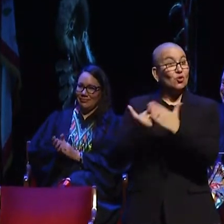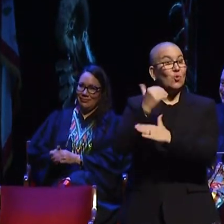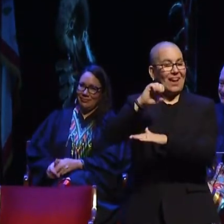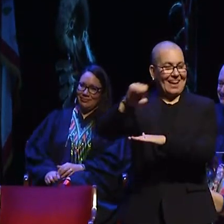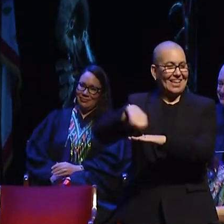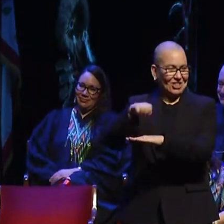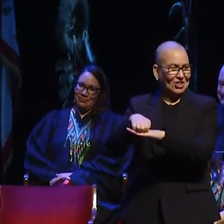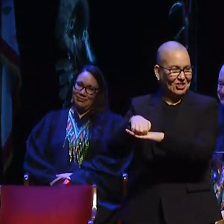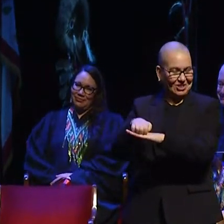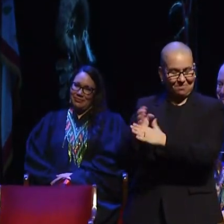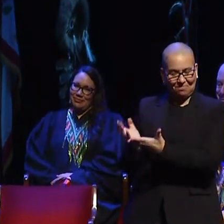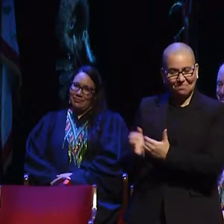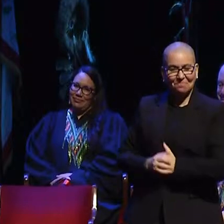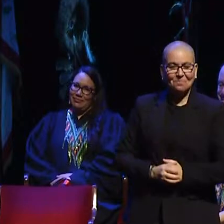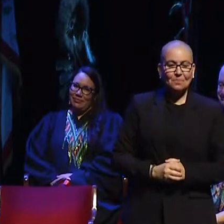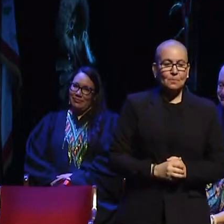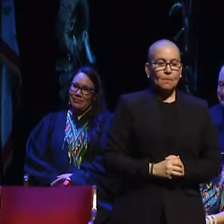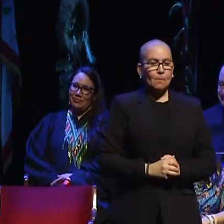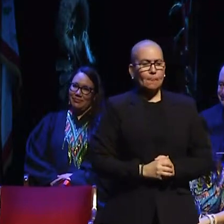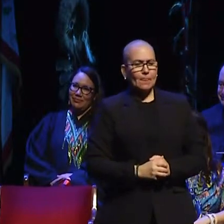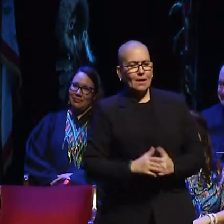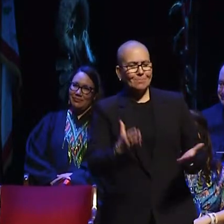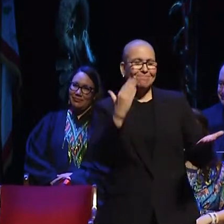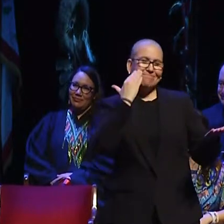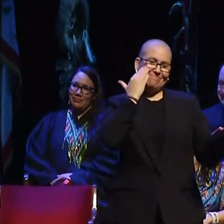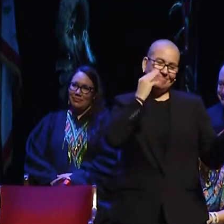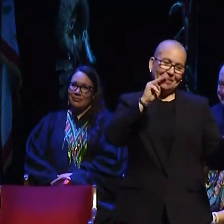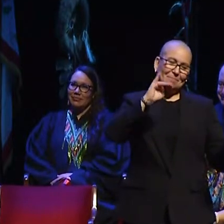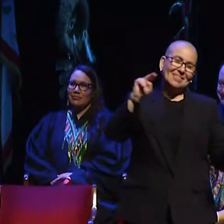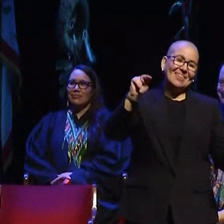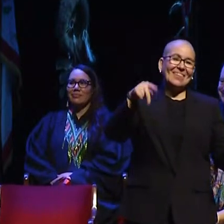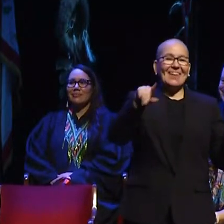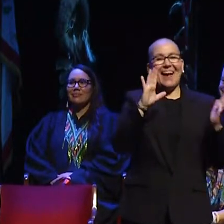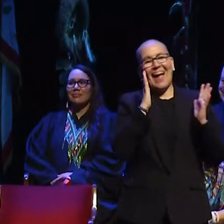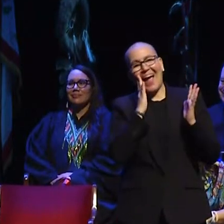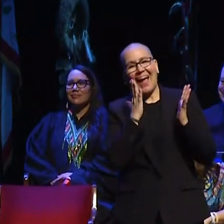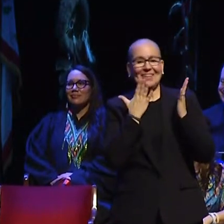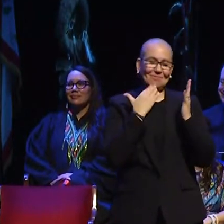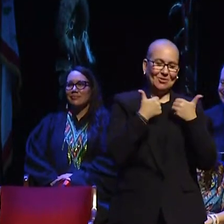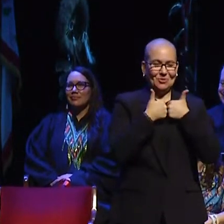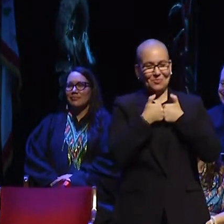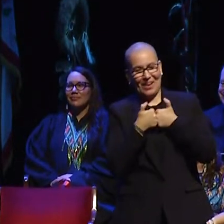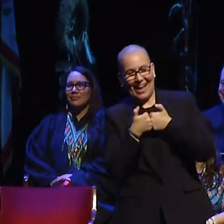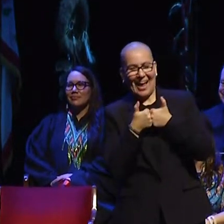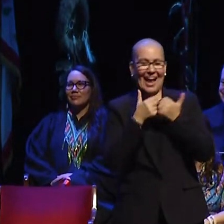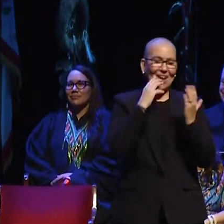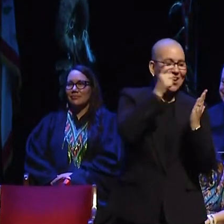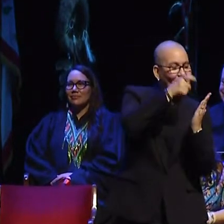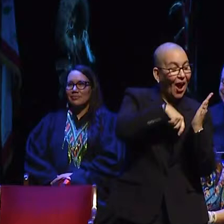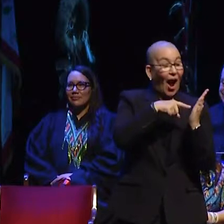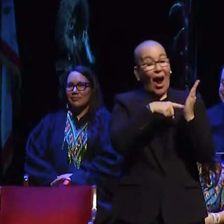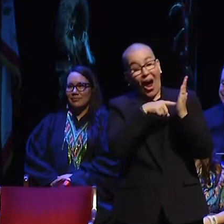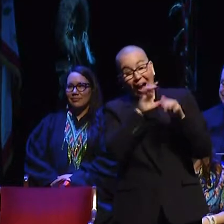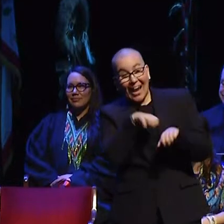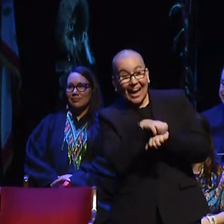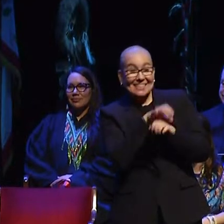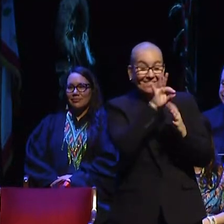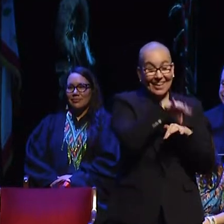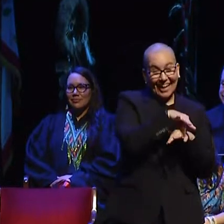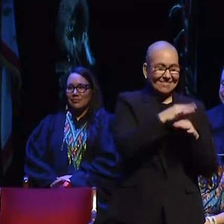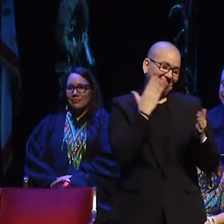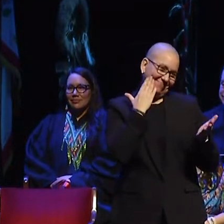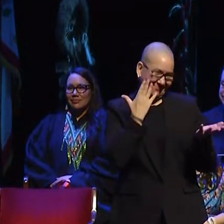you know you're famous when you're like Minnesota sweethearts and they have the story in the paper and they're telling it. So we are grateful.